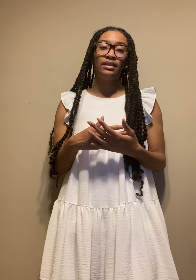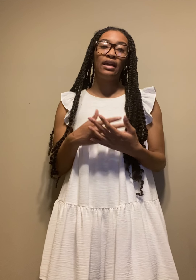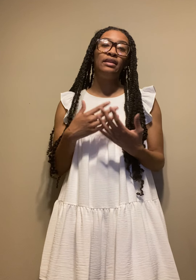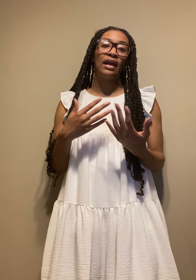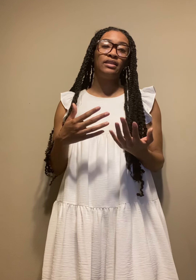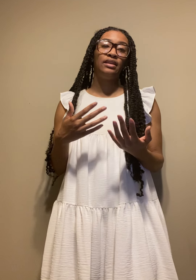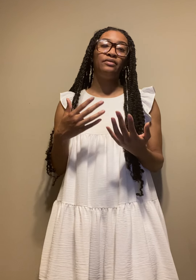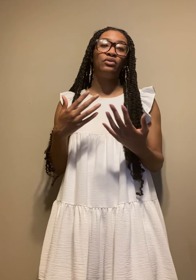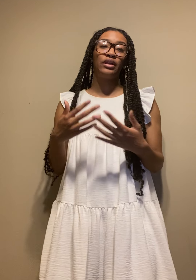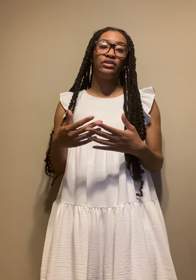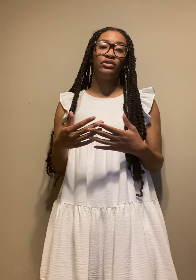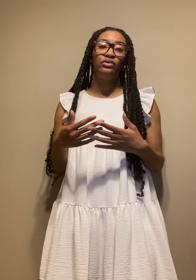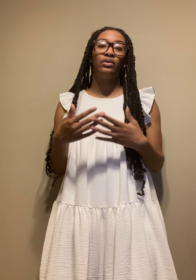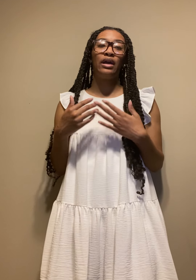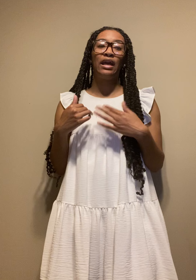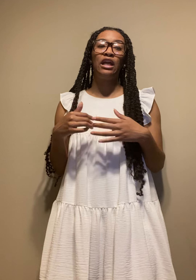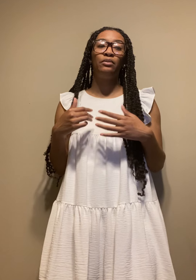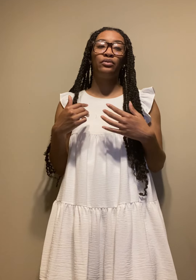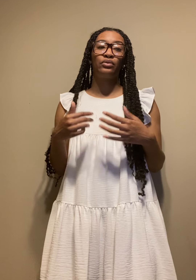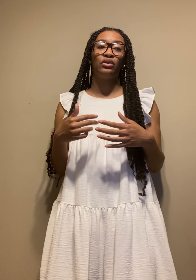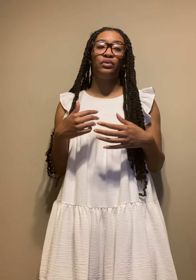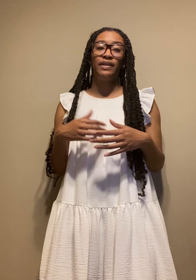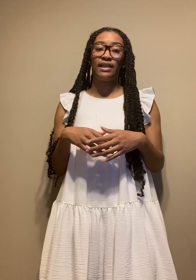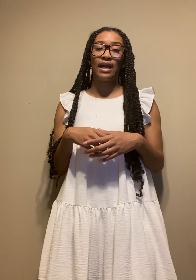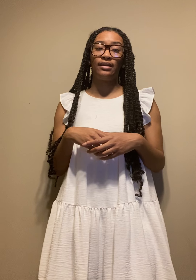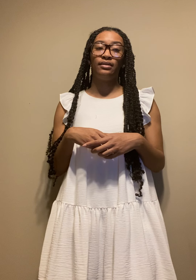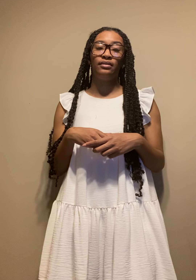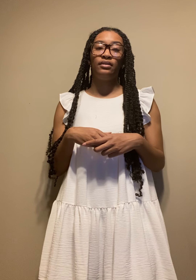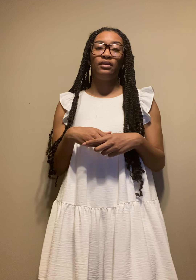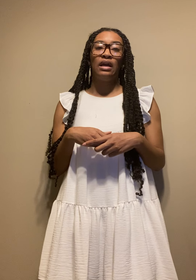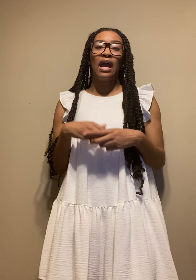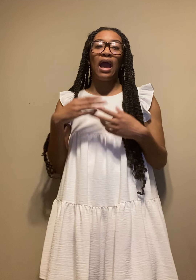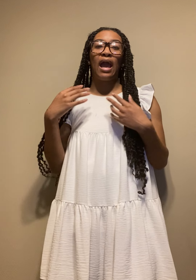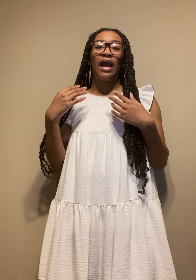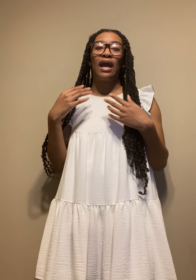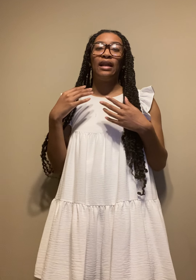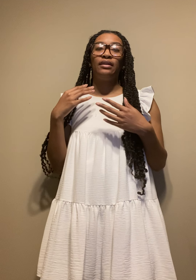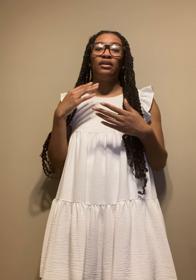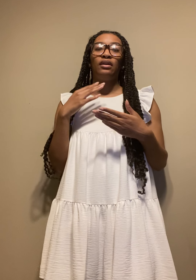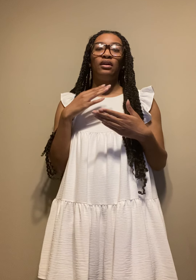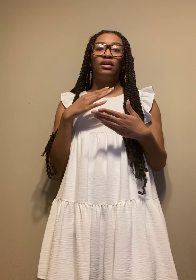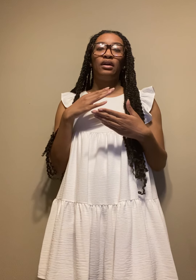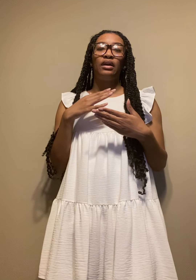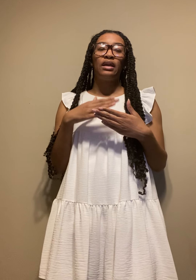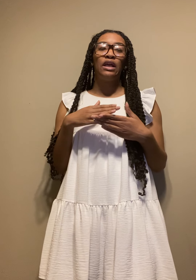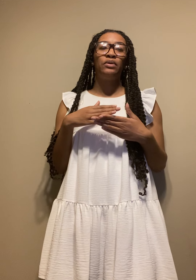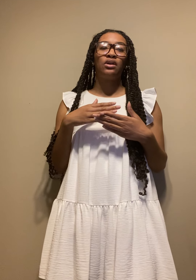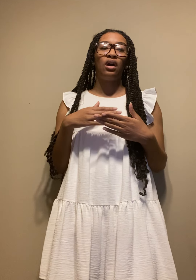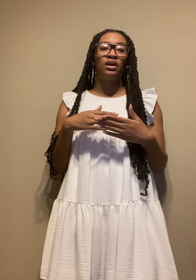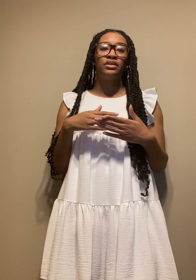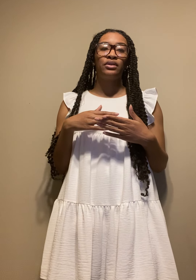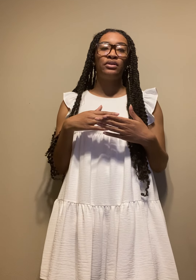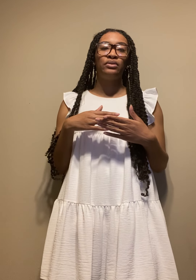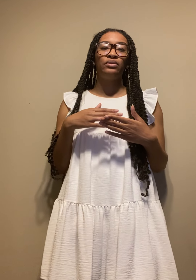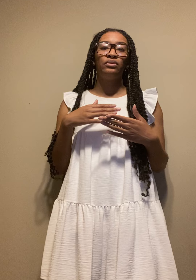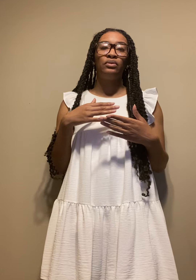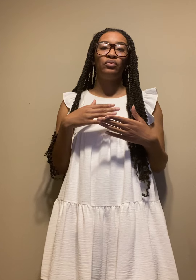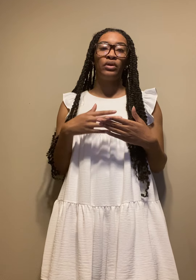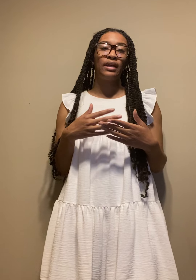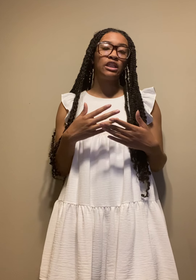in 1942 in Monroe, Louisiana. And he was also really